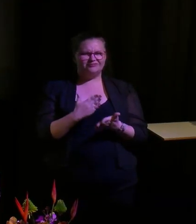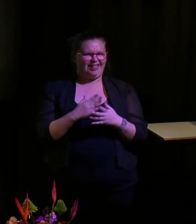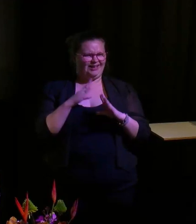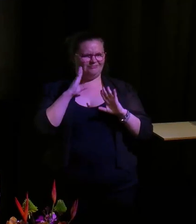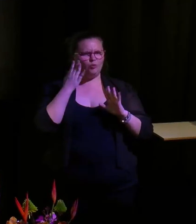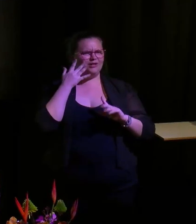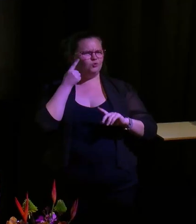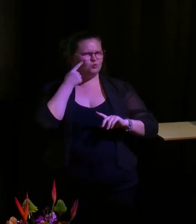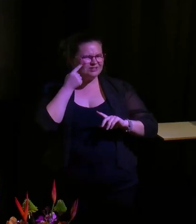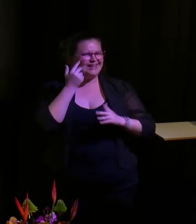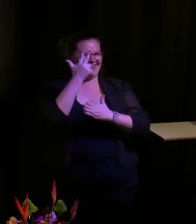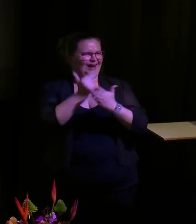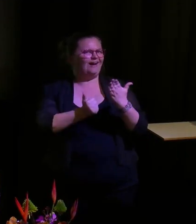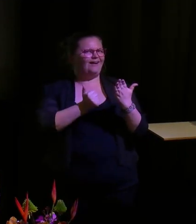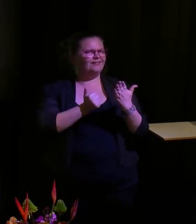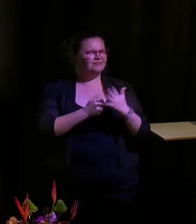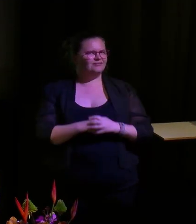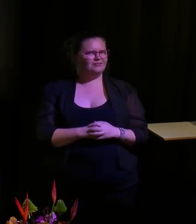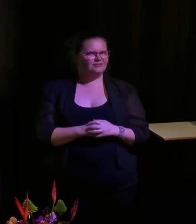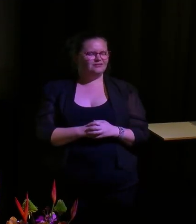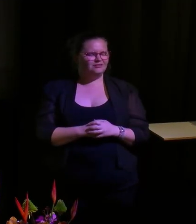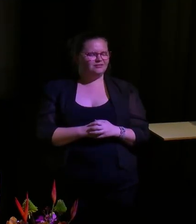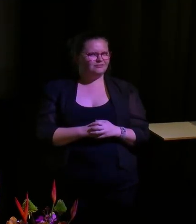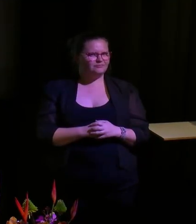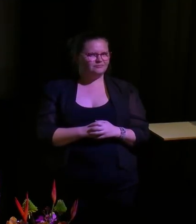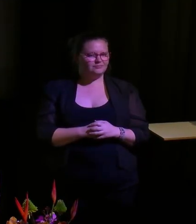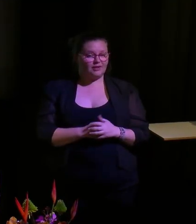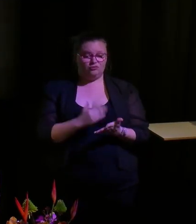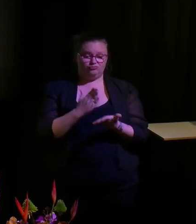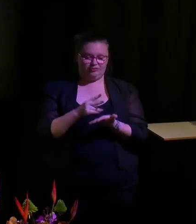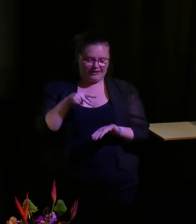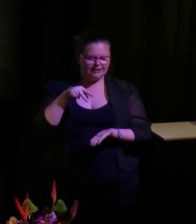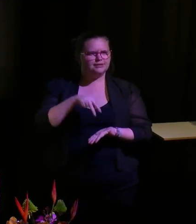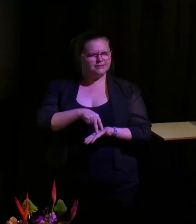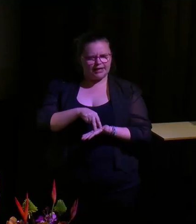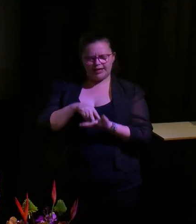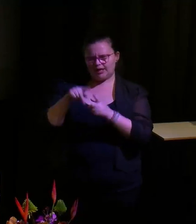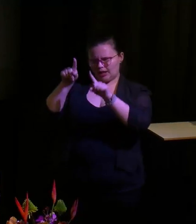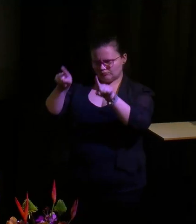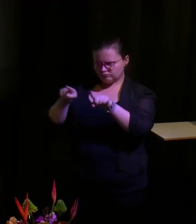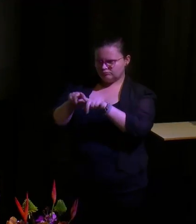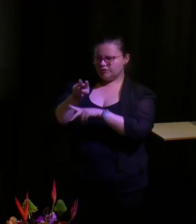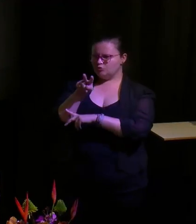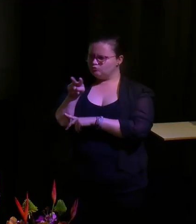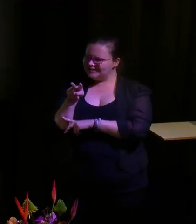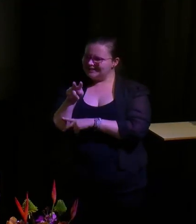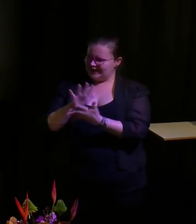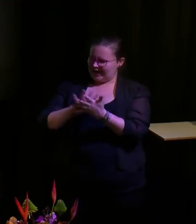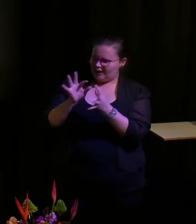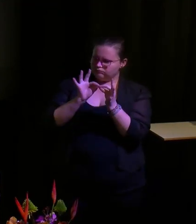works. And then, you know, just to stand there and read what the artists and how they've interpreted